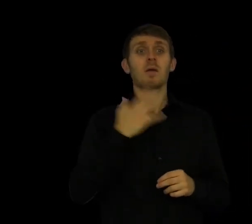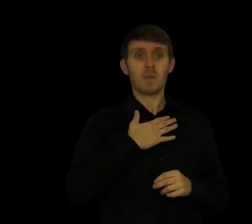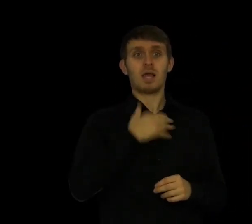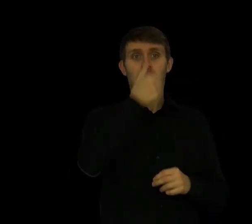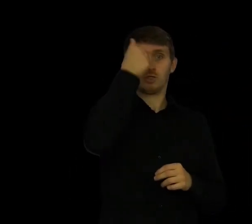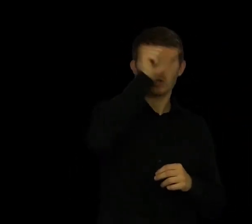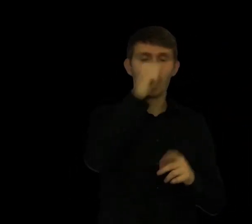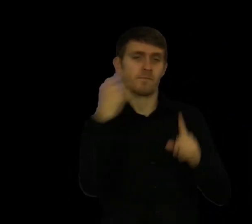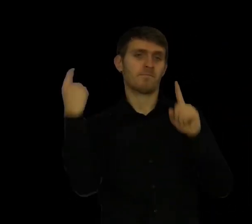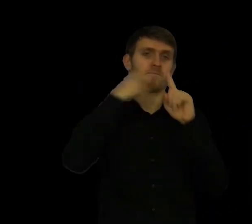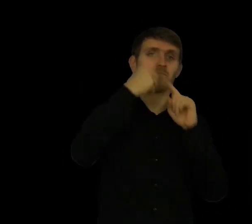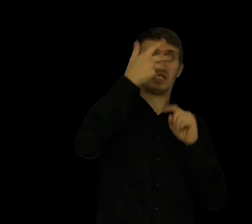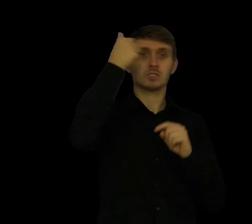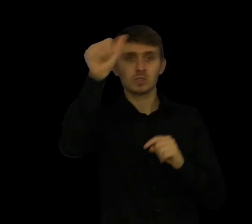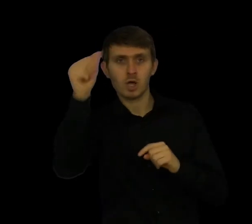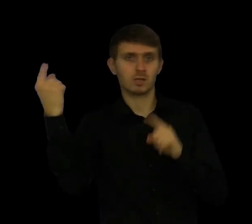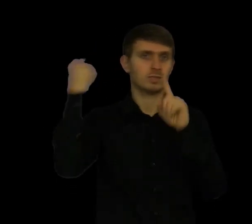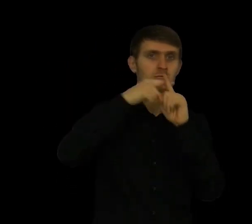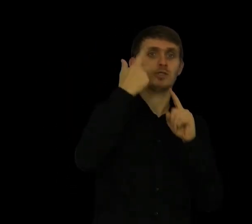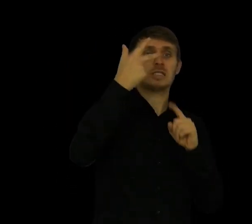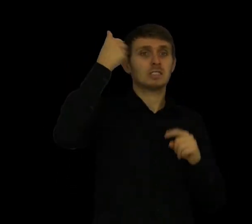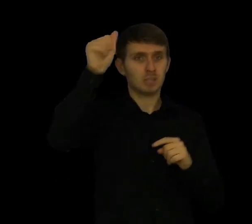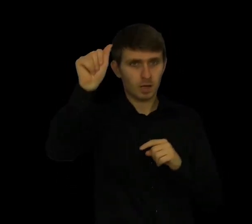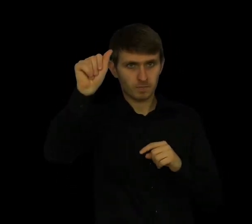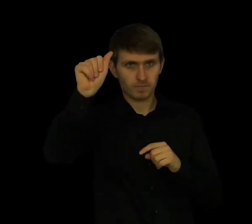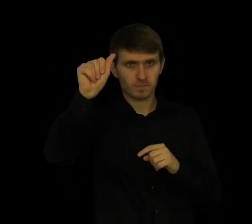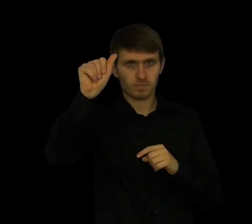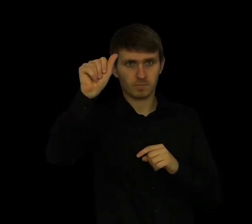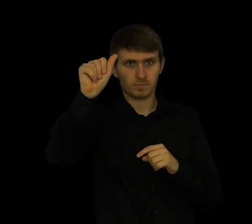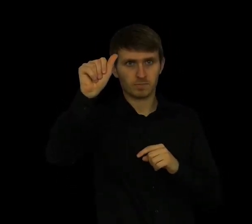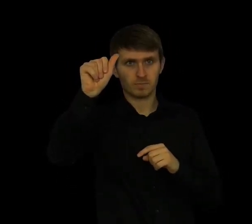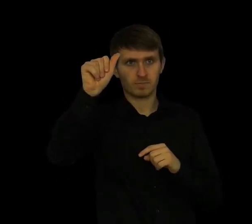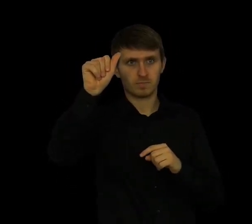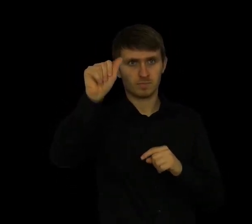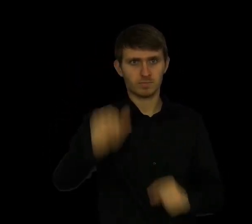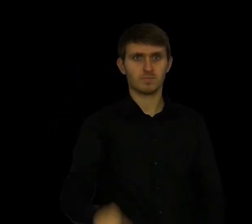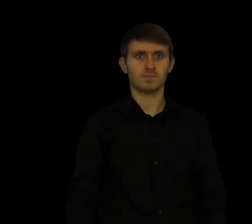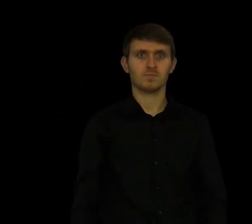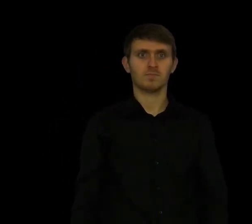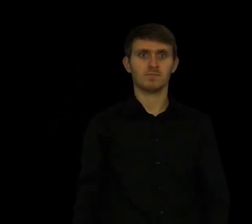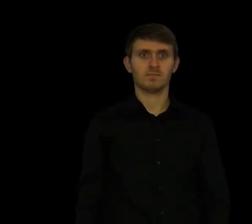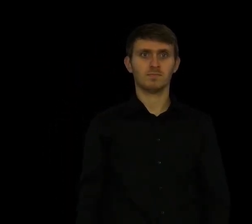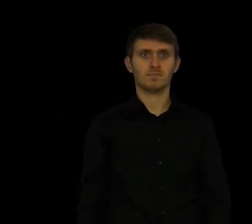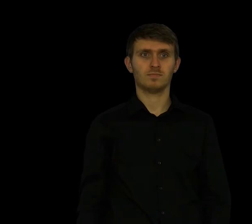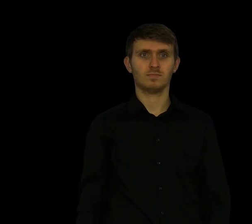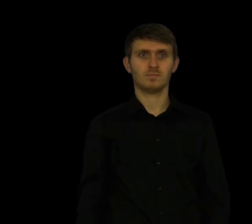this is actually 100, 100. I want to make all the colors the same. So this is actually